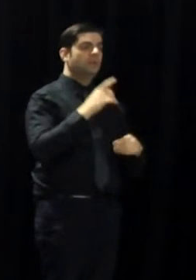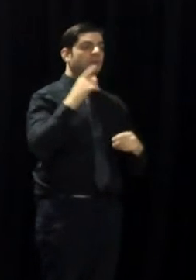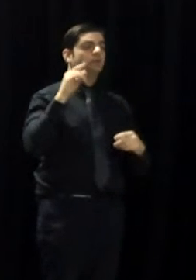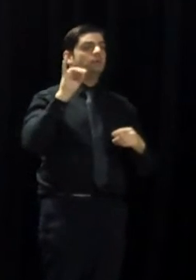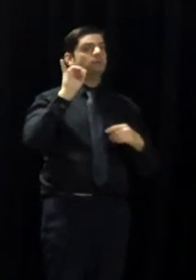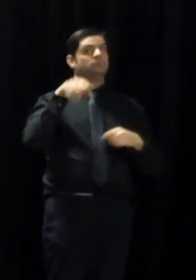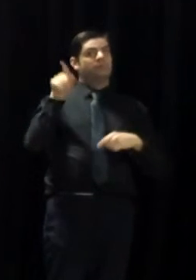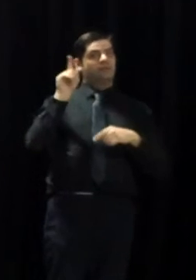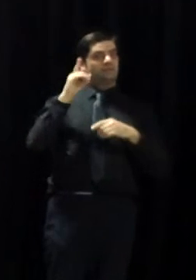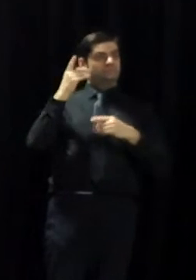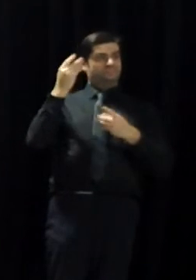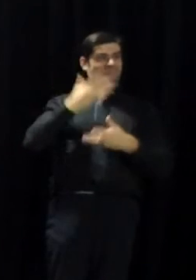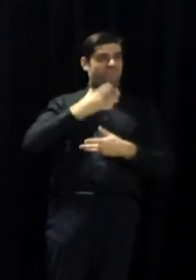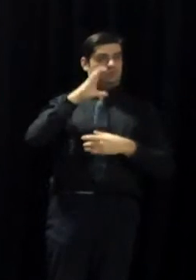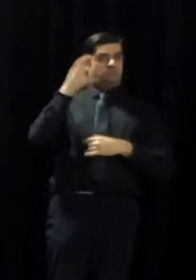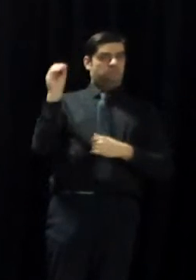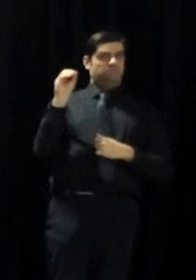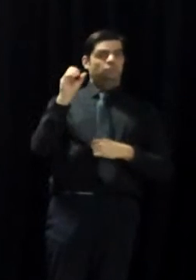name moving forward.